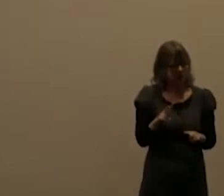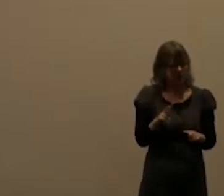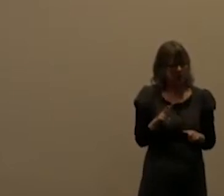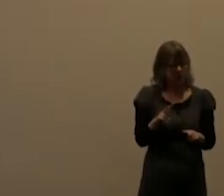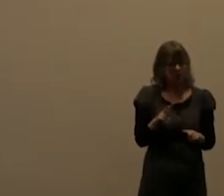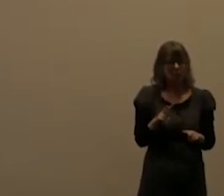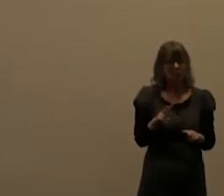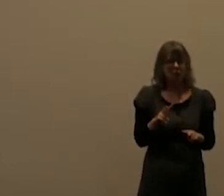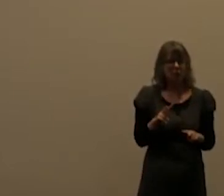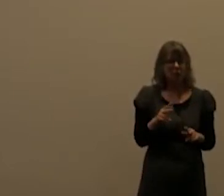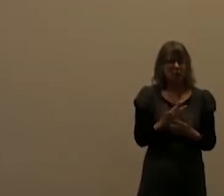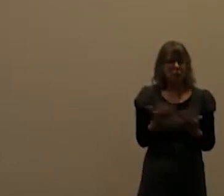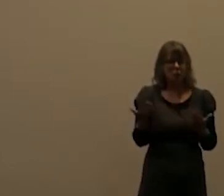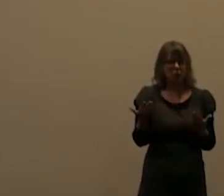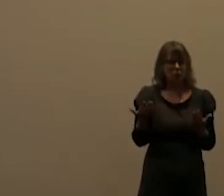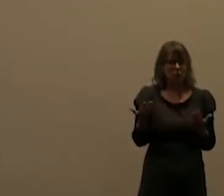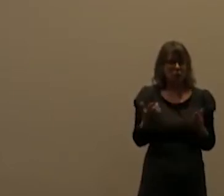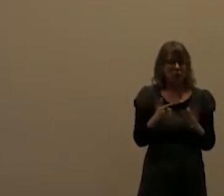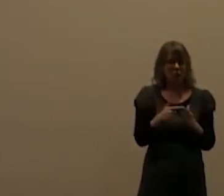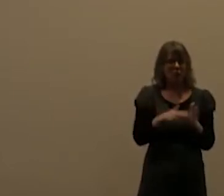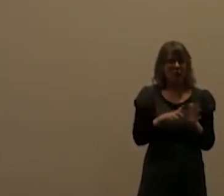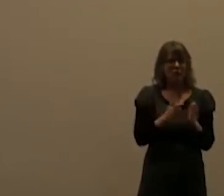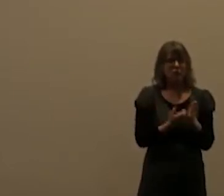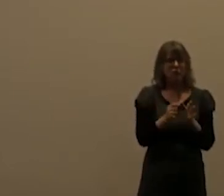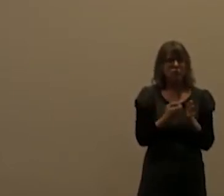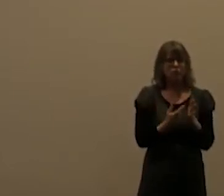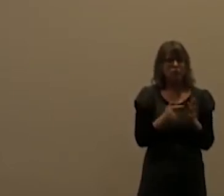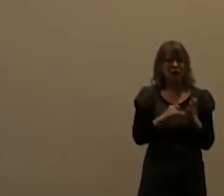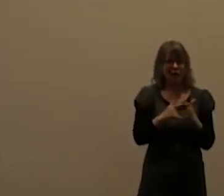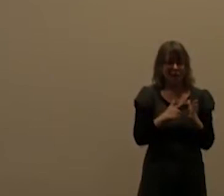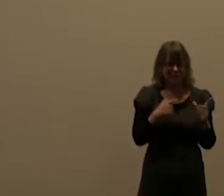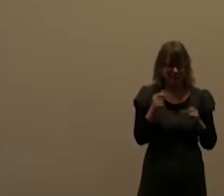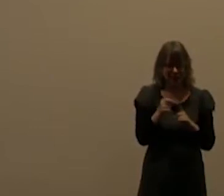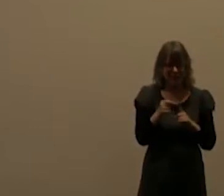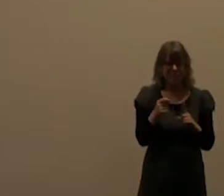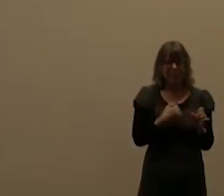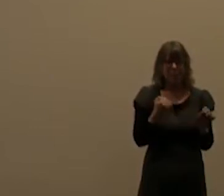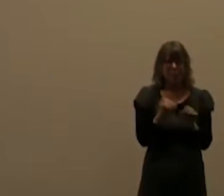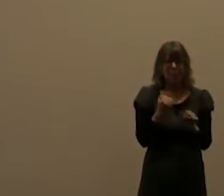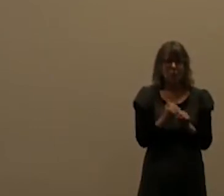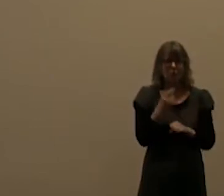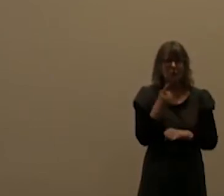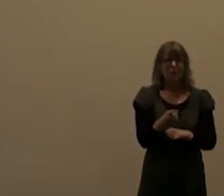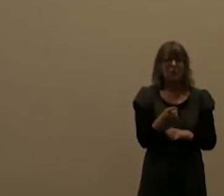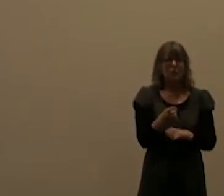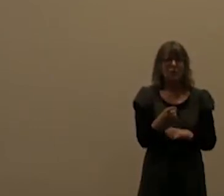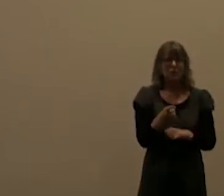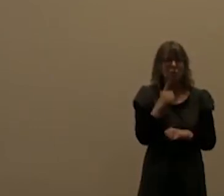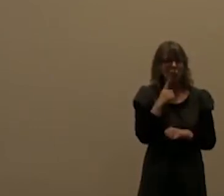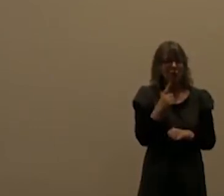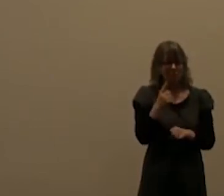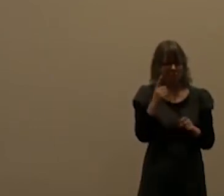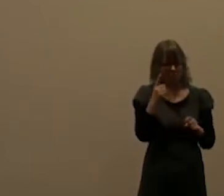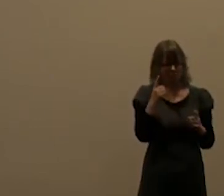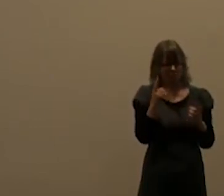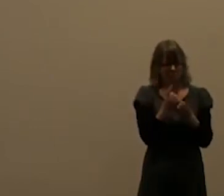like doing a lot of enterprise app transformation and modernization. You were talking about, but one of the patterns I see that we're